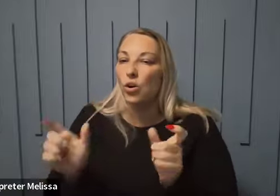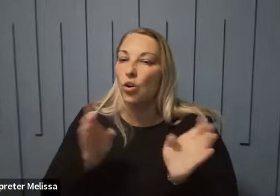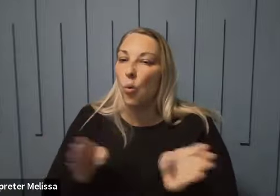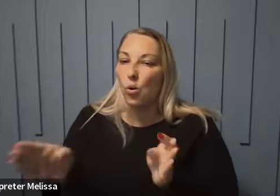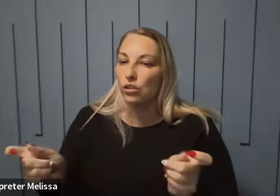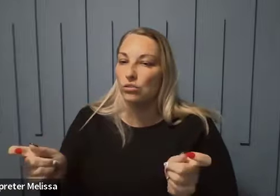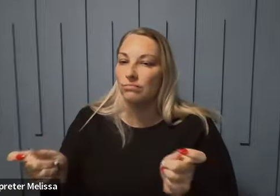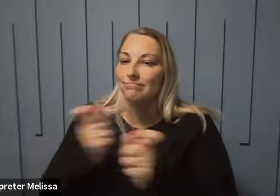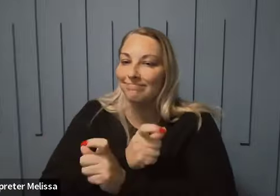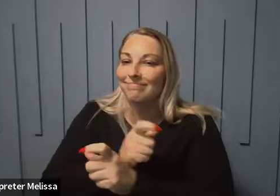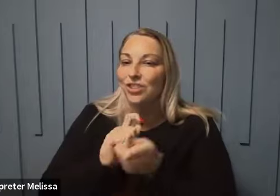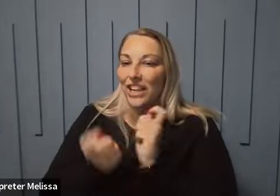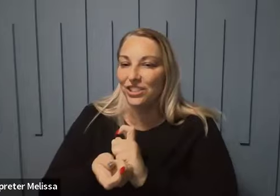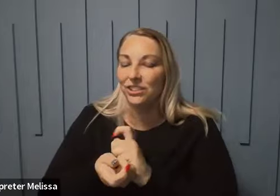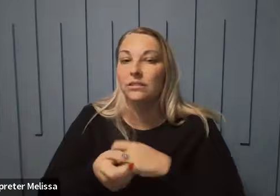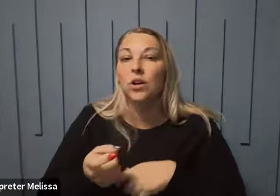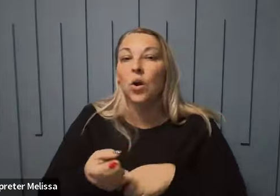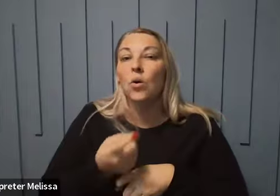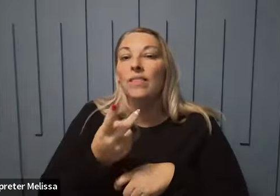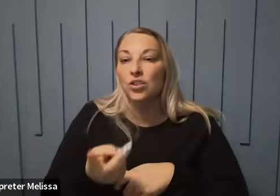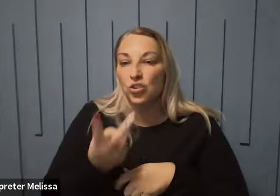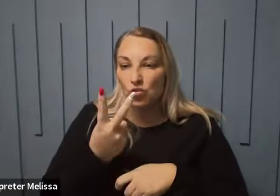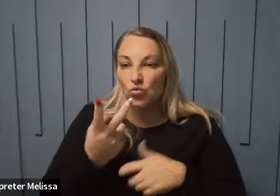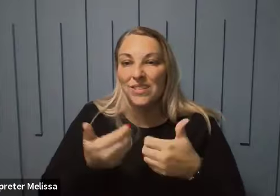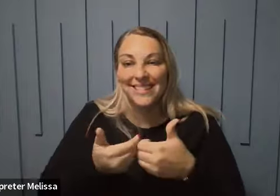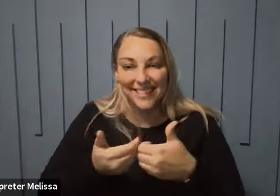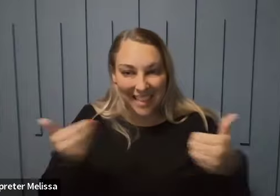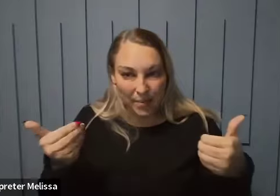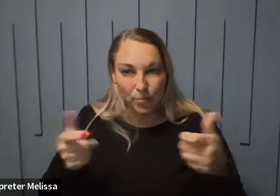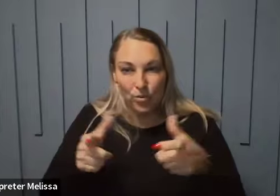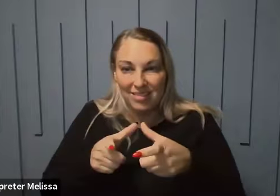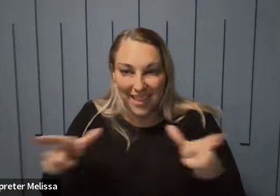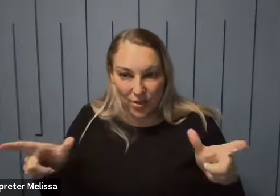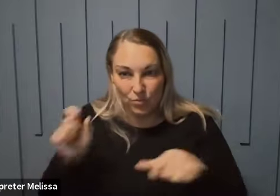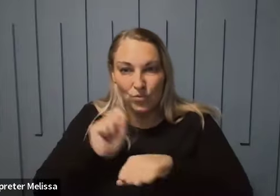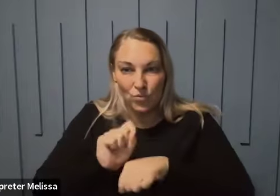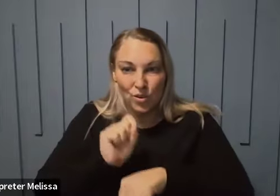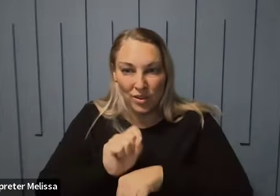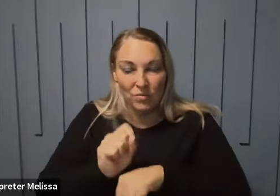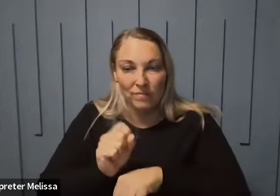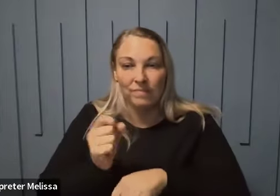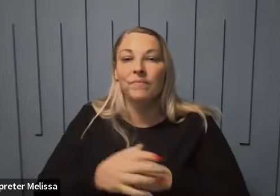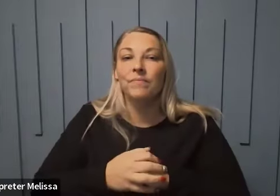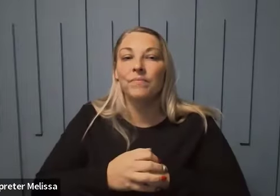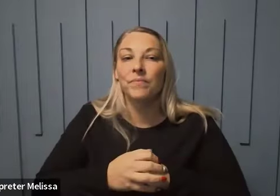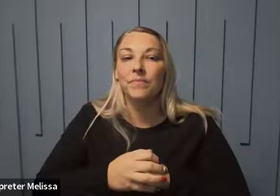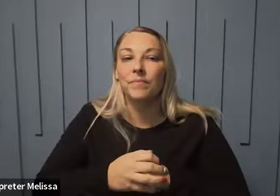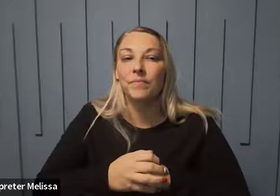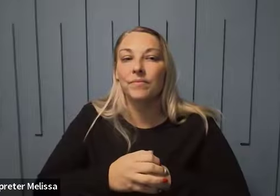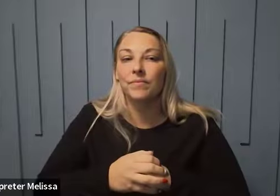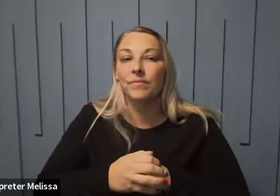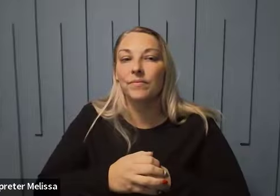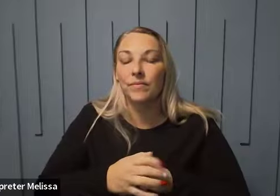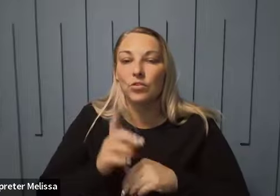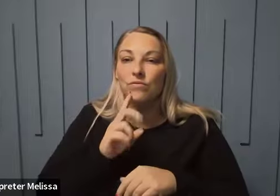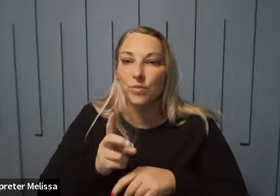so this is just these are examples in English that are really hard to teach every single component